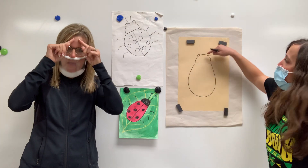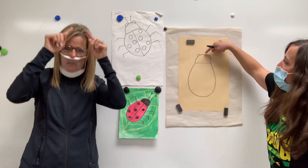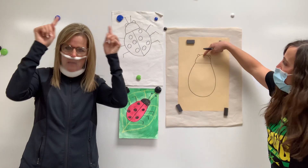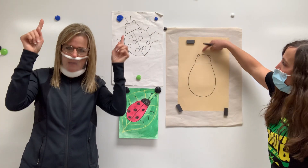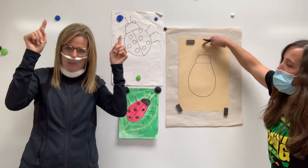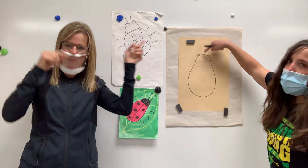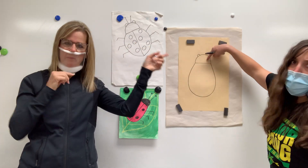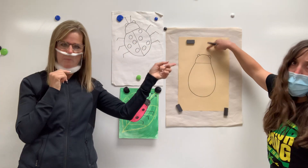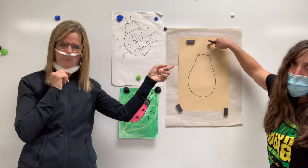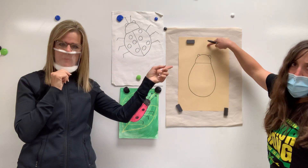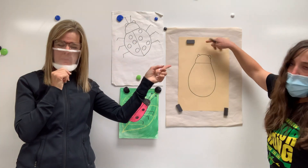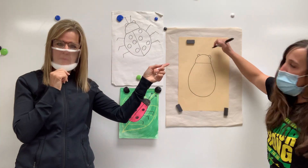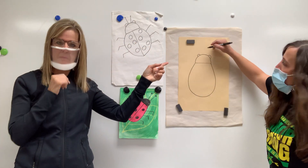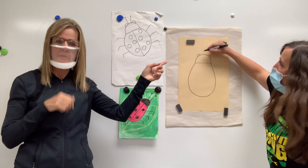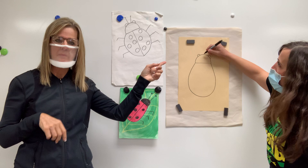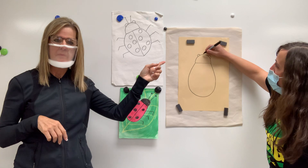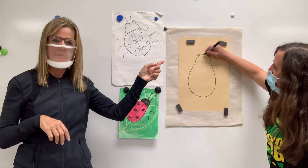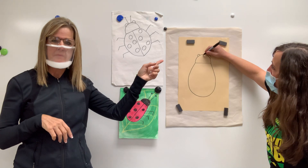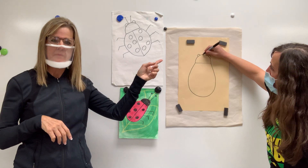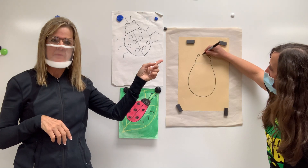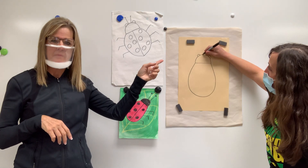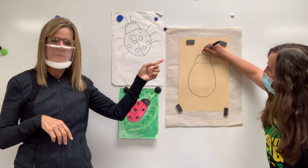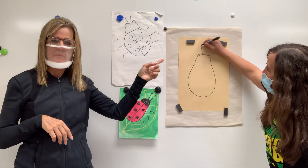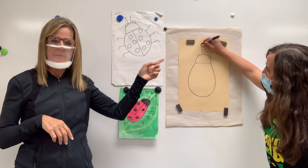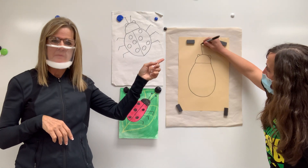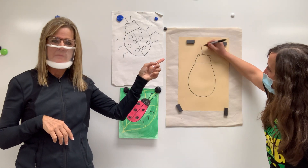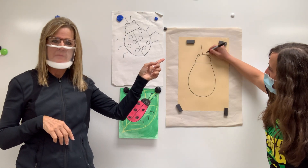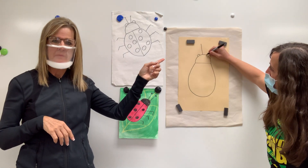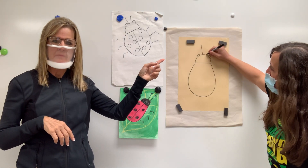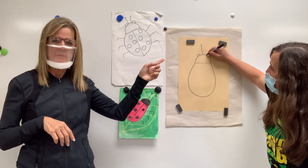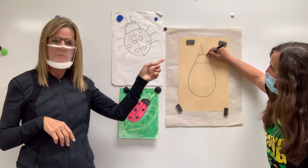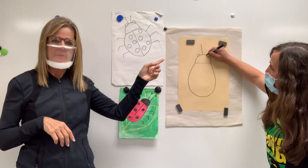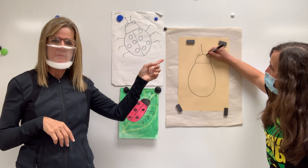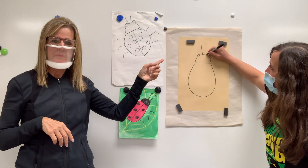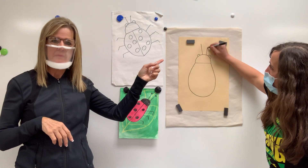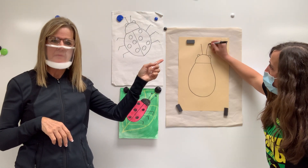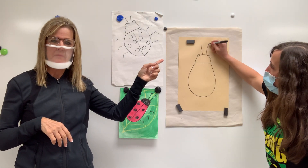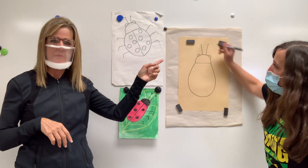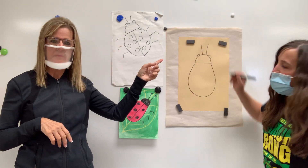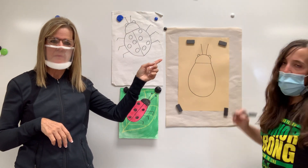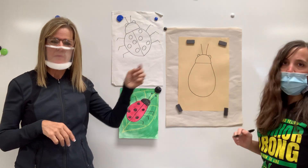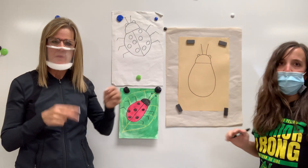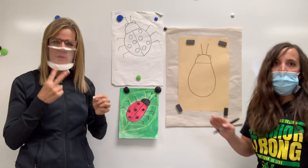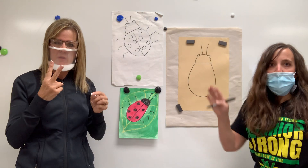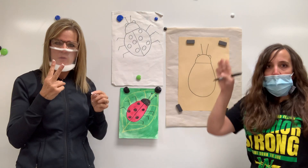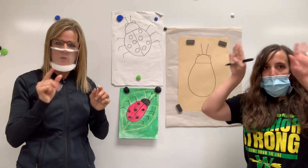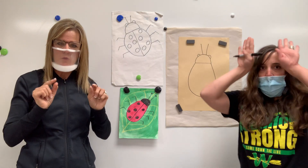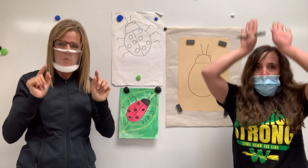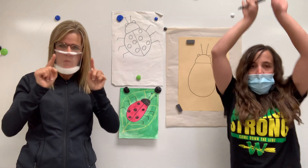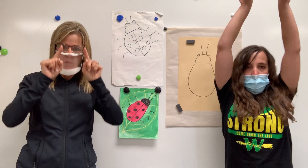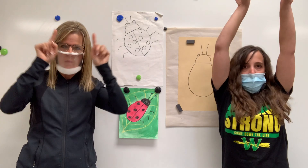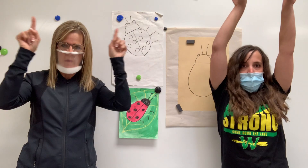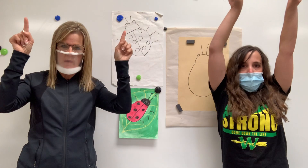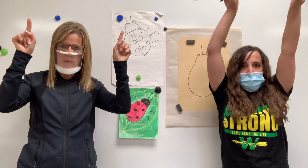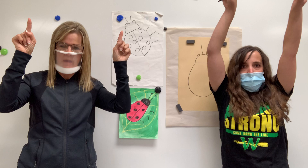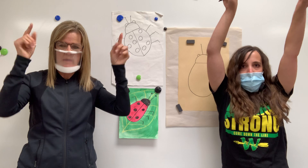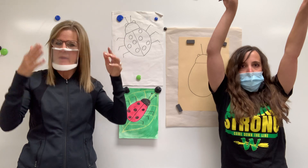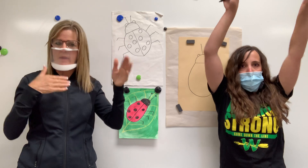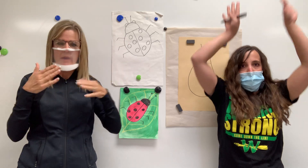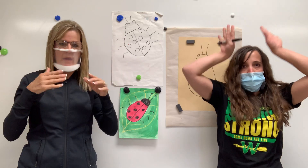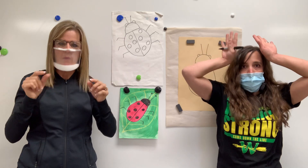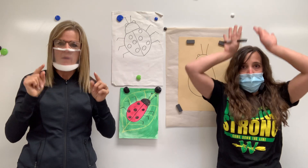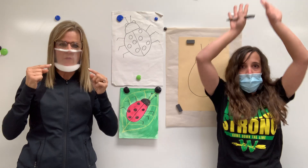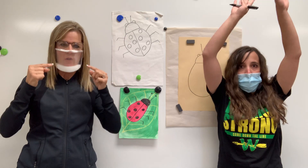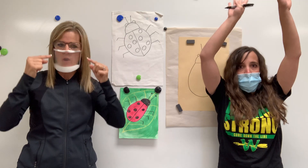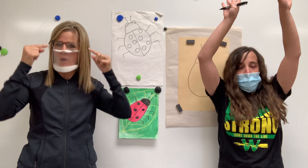side, in between, we're gonna make 1, 2 straight lines, however long you want the antenna